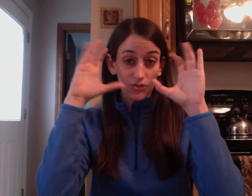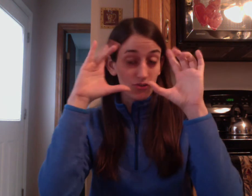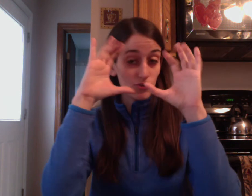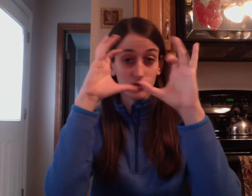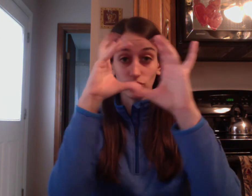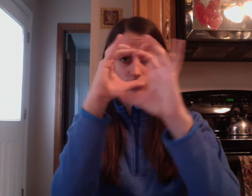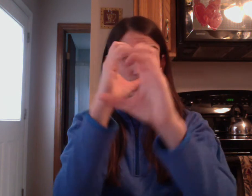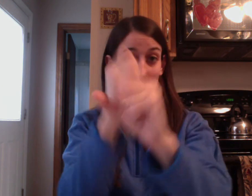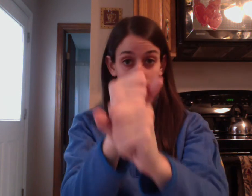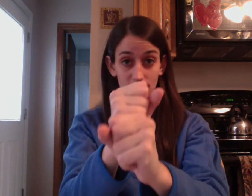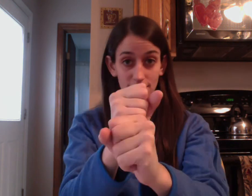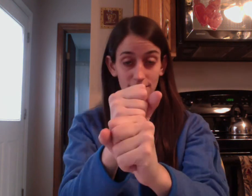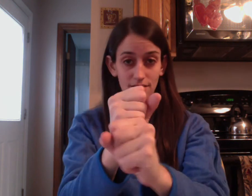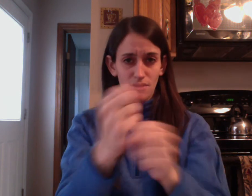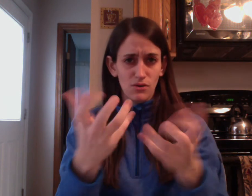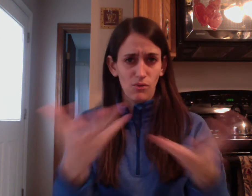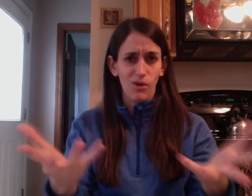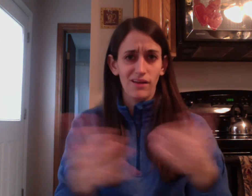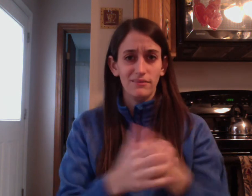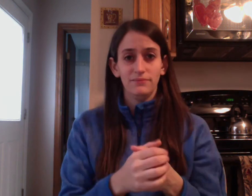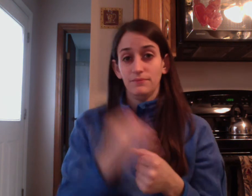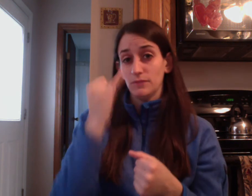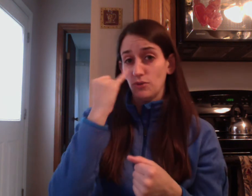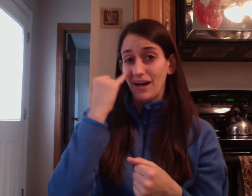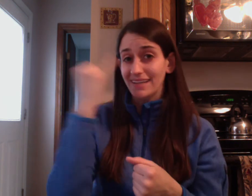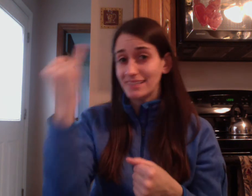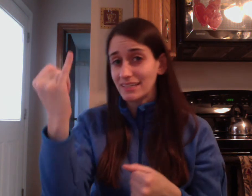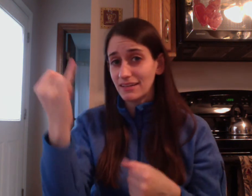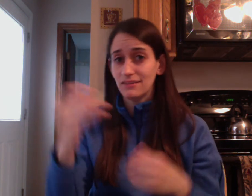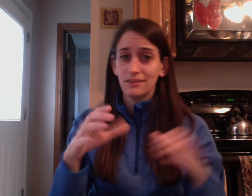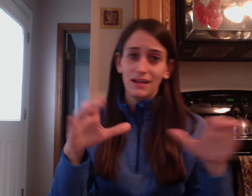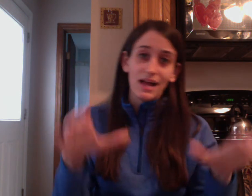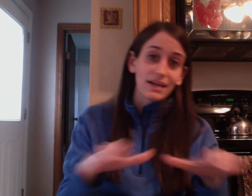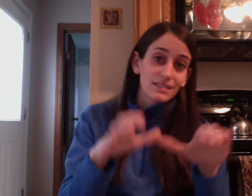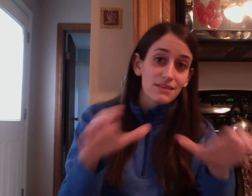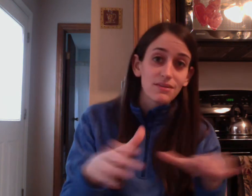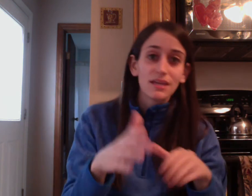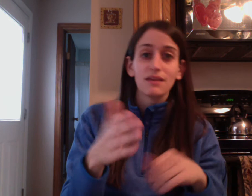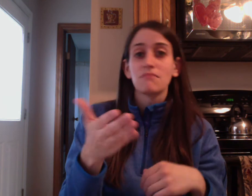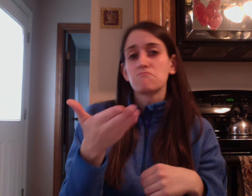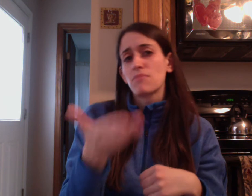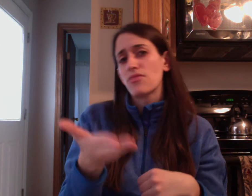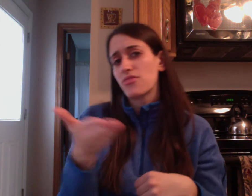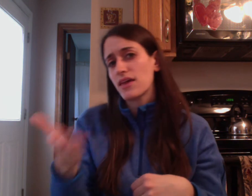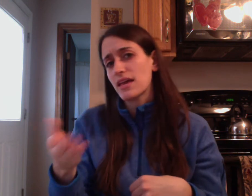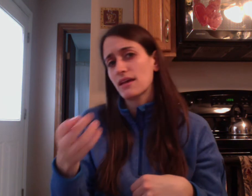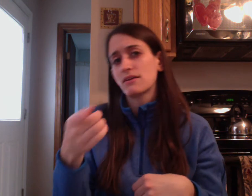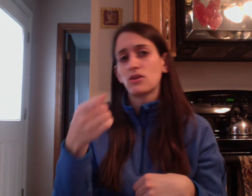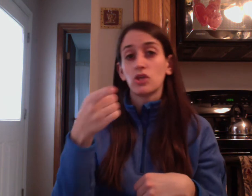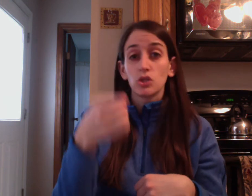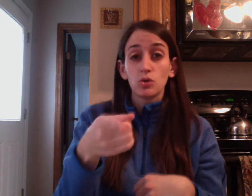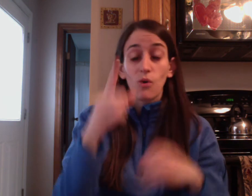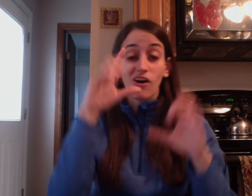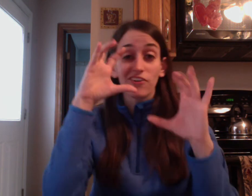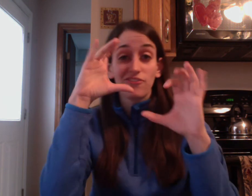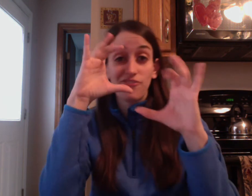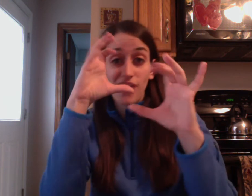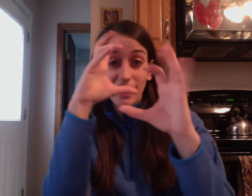you're glued in. What? So idea, activity, thing you are